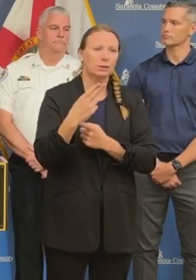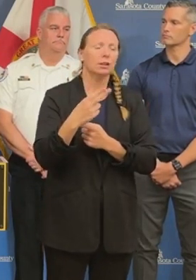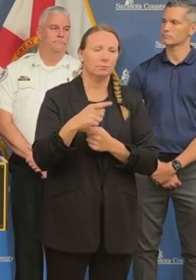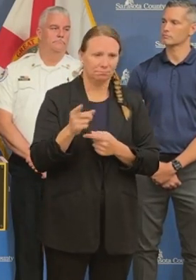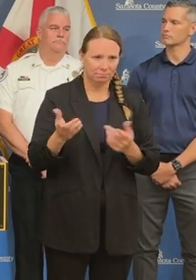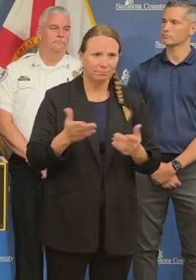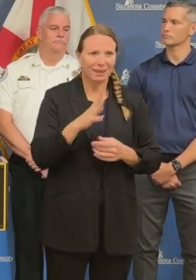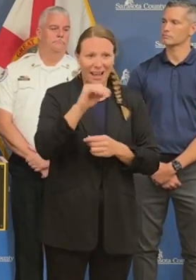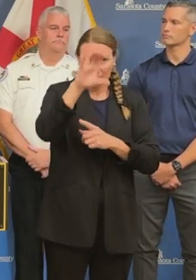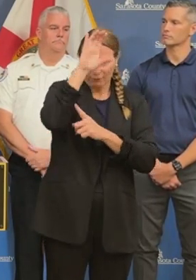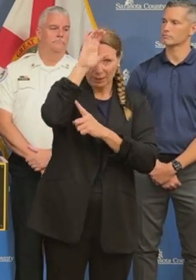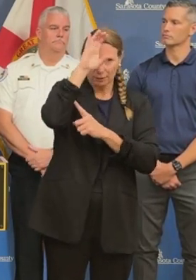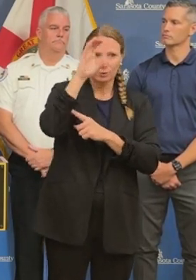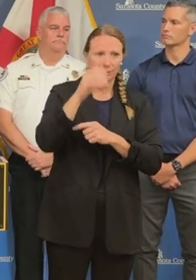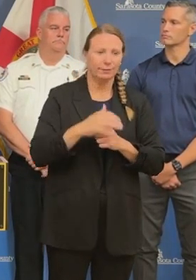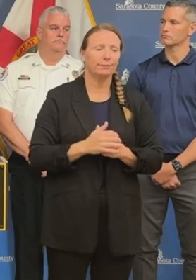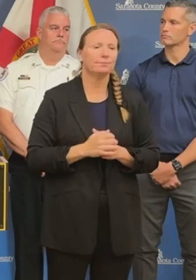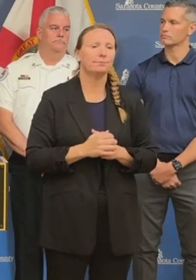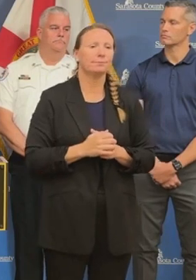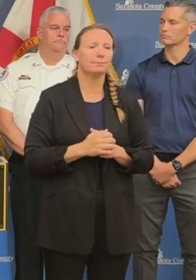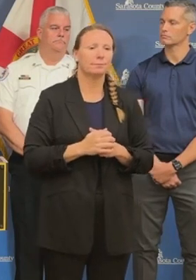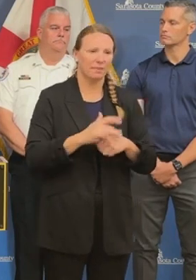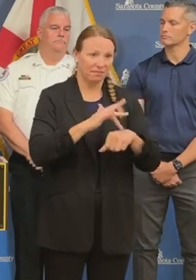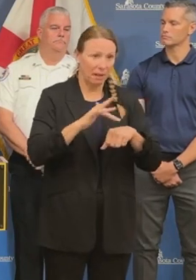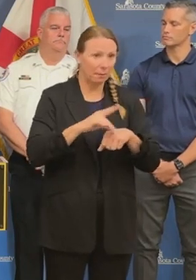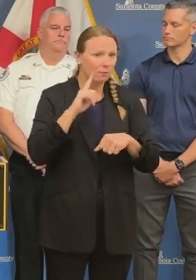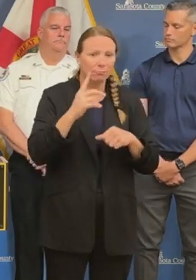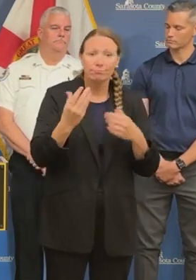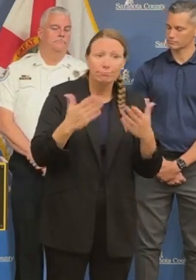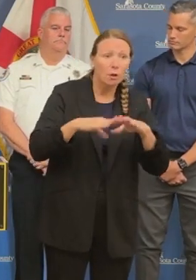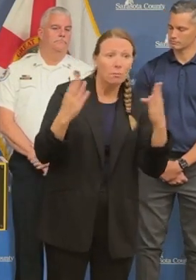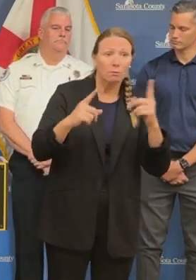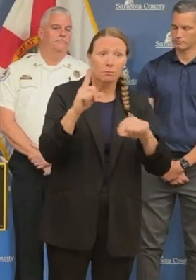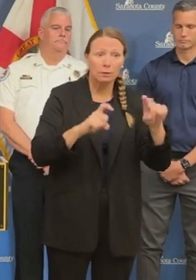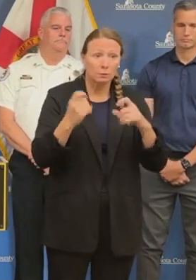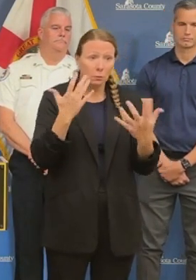Rathbun, available to take your questions at this time for the reporters in the room.